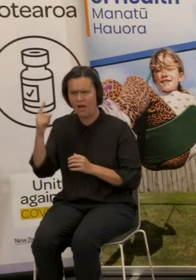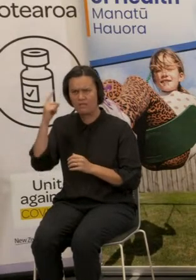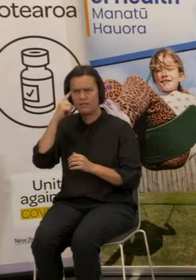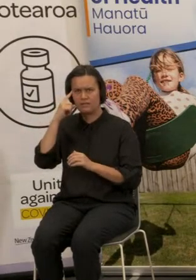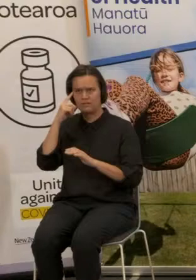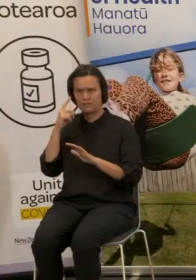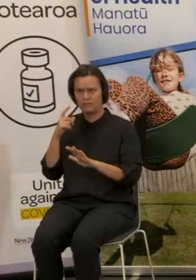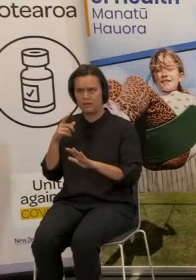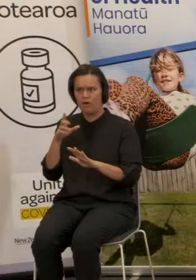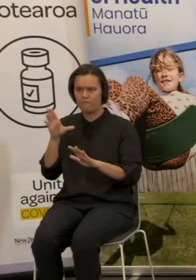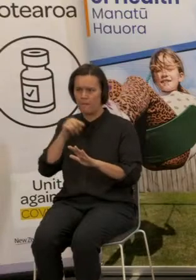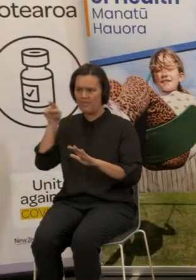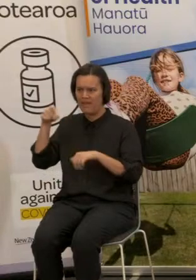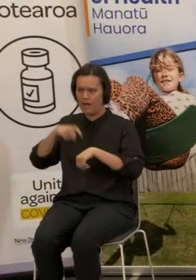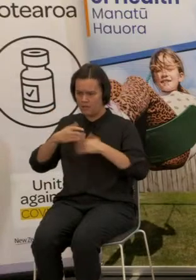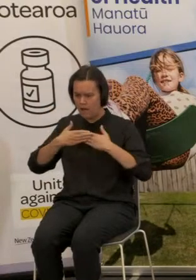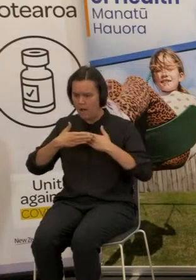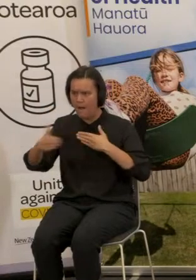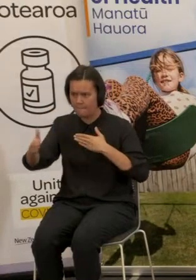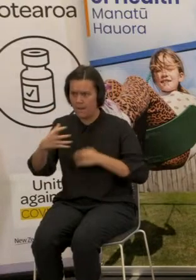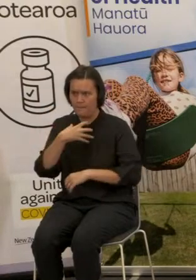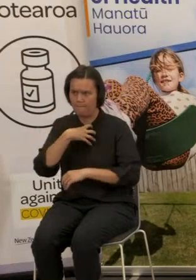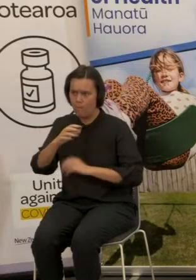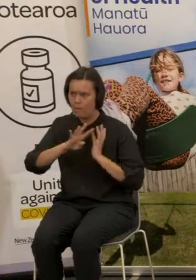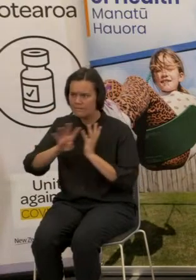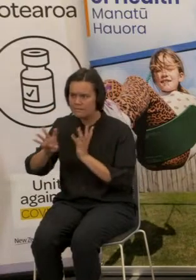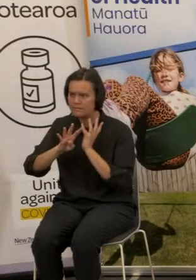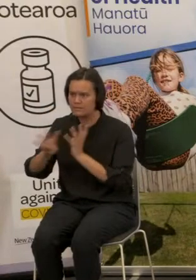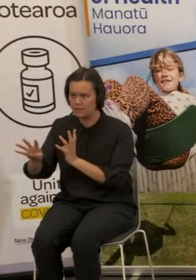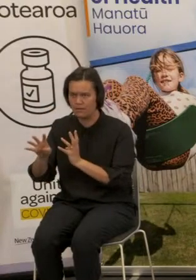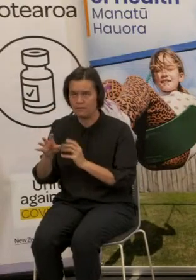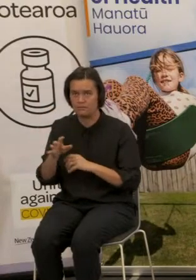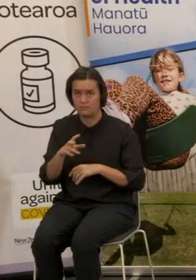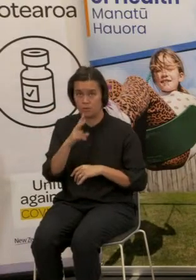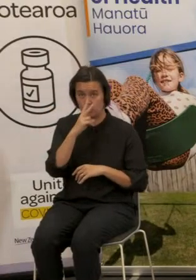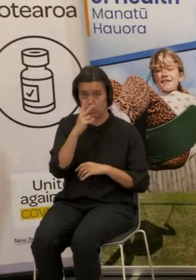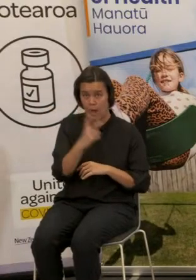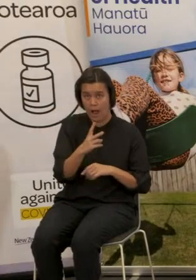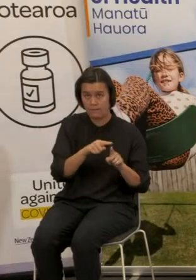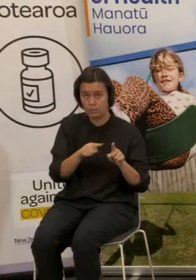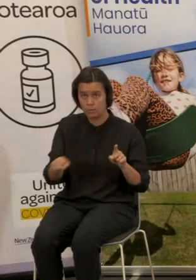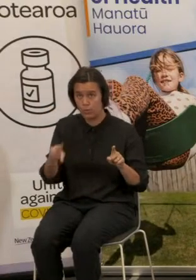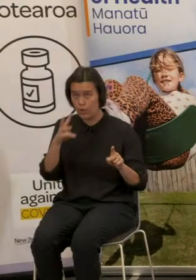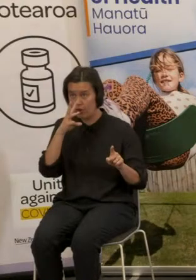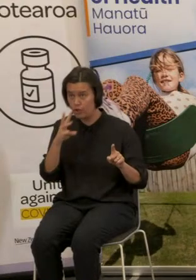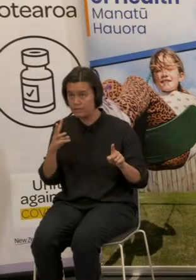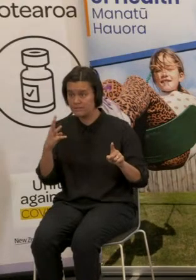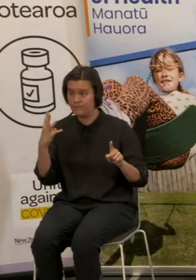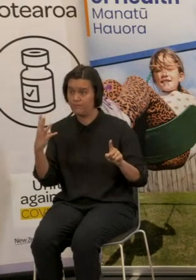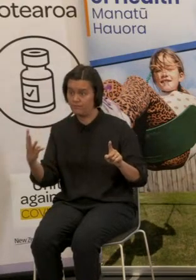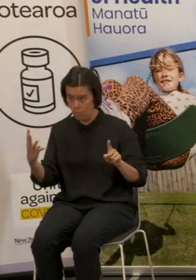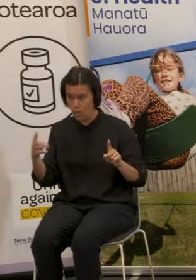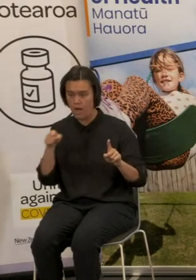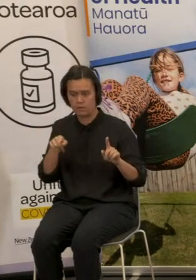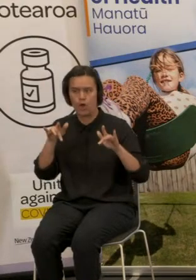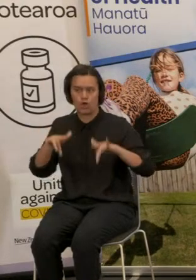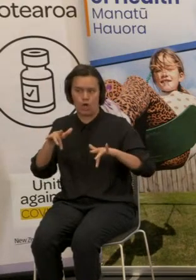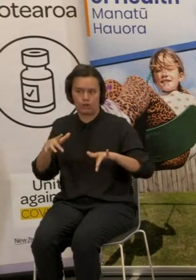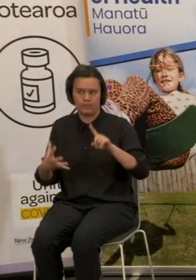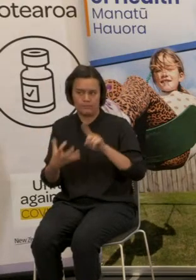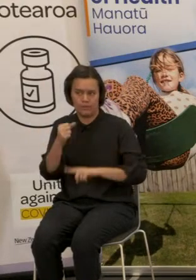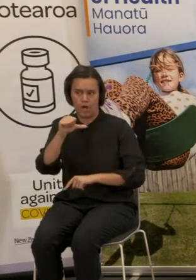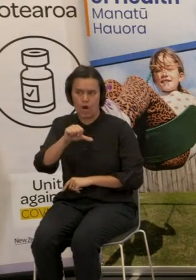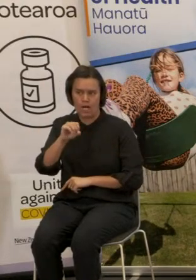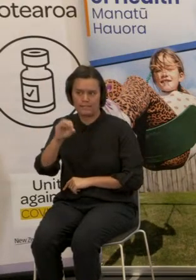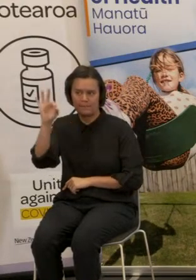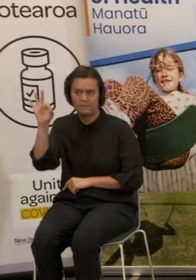So we have a massive number that is, between 12 and 34 of our rangatahi that we now need to work with. And they're doing a really good